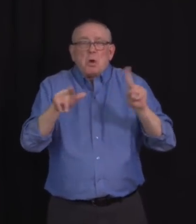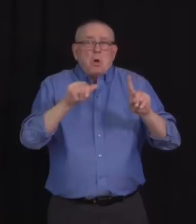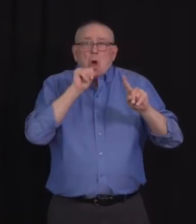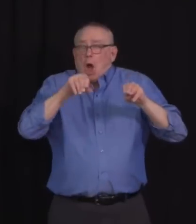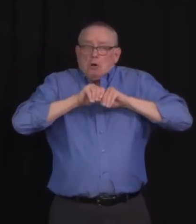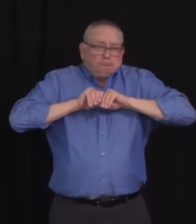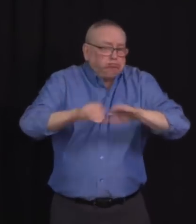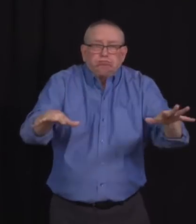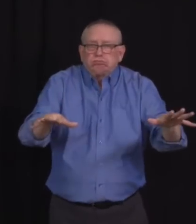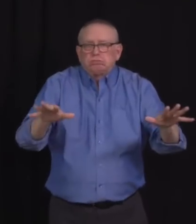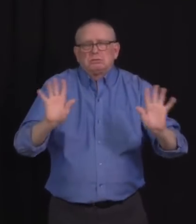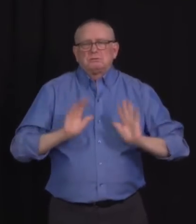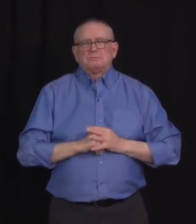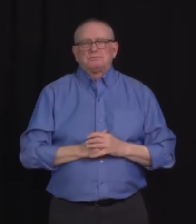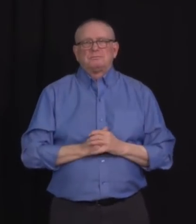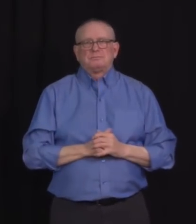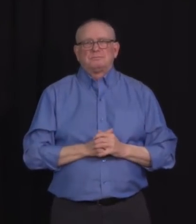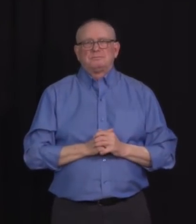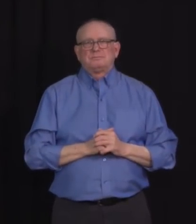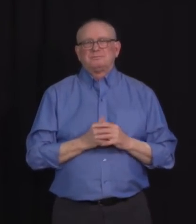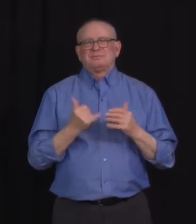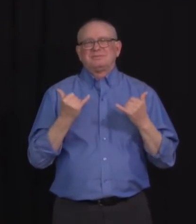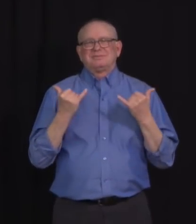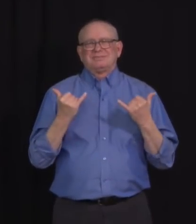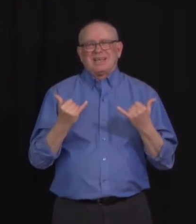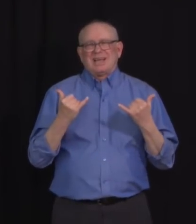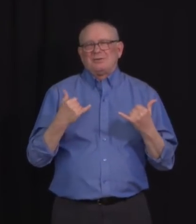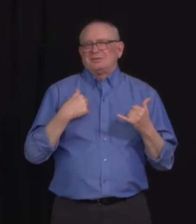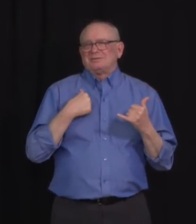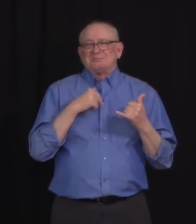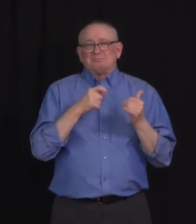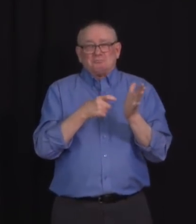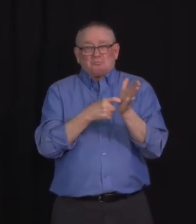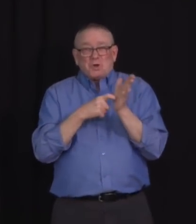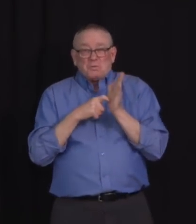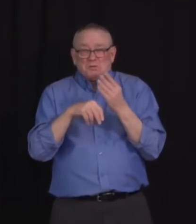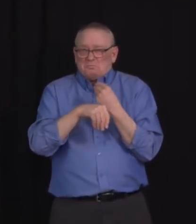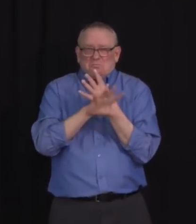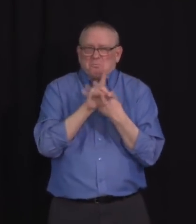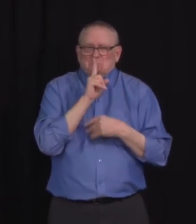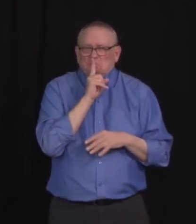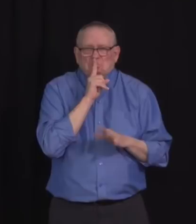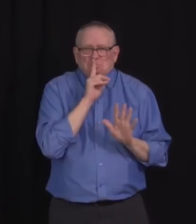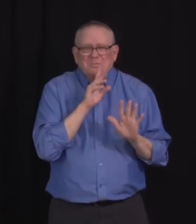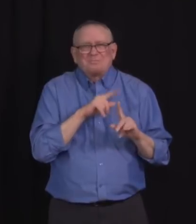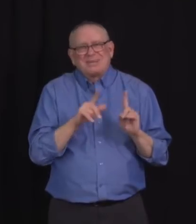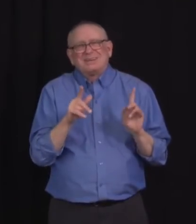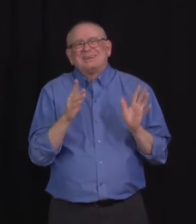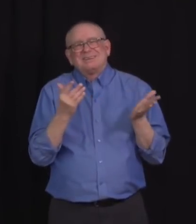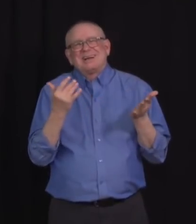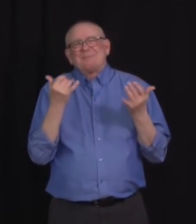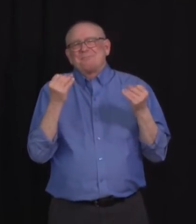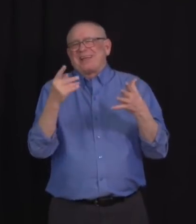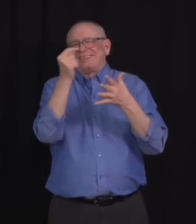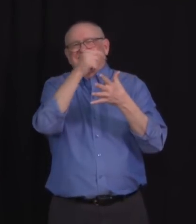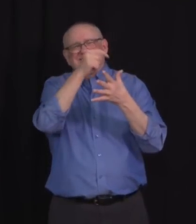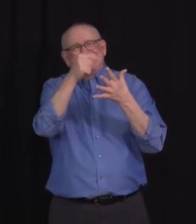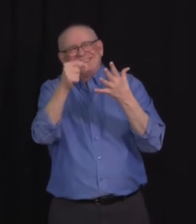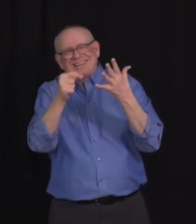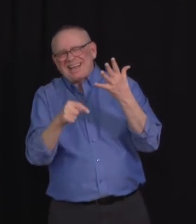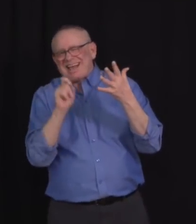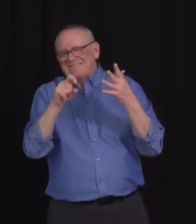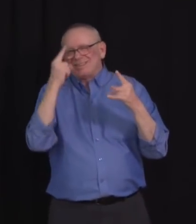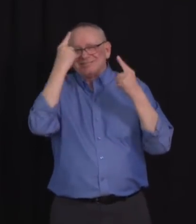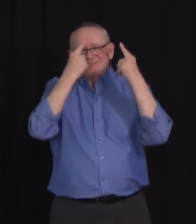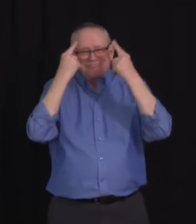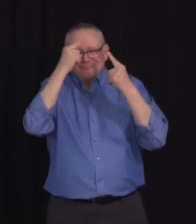in time that we would be requiring. But of course, there are other perspectives that would need to be taken into account. And so